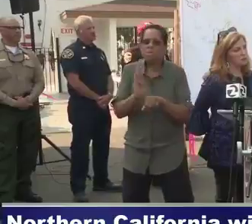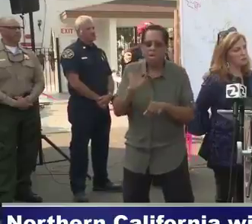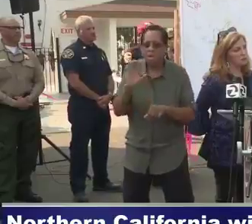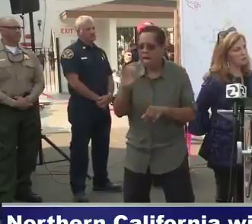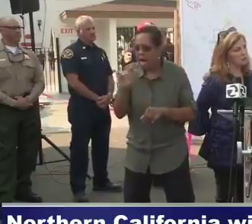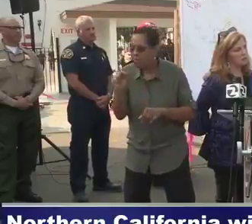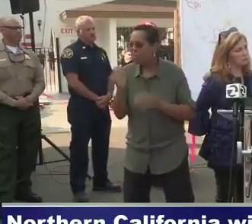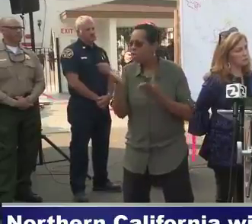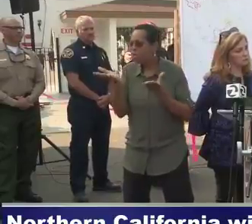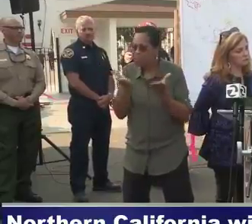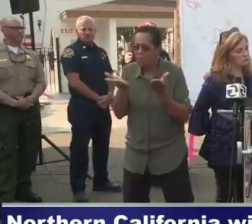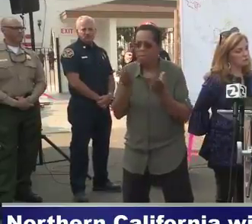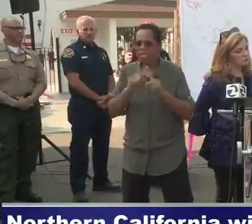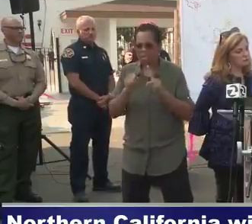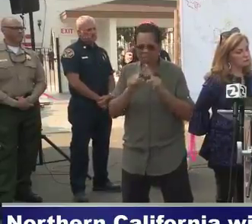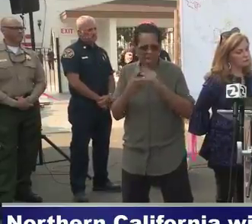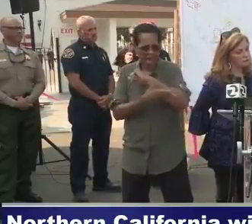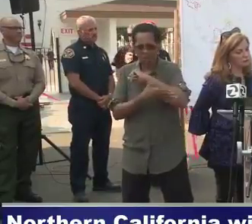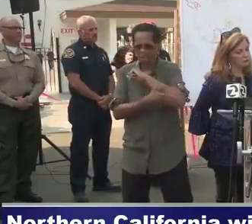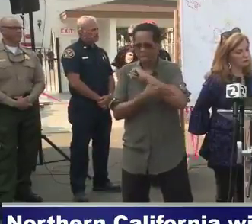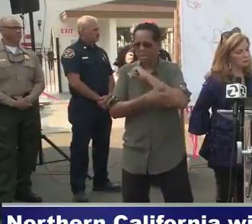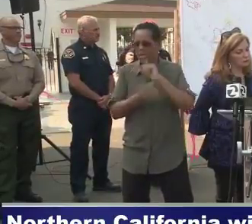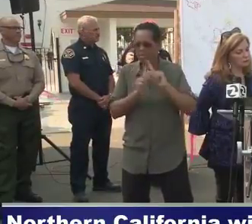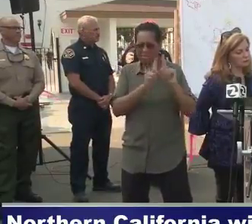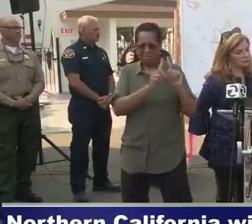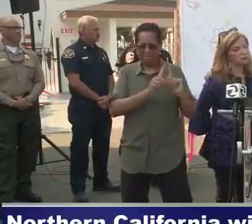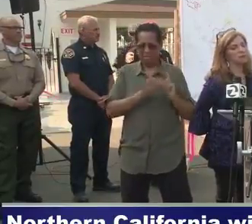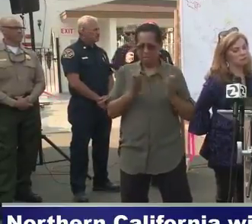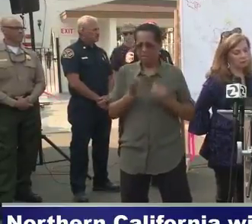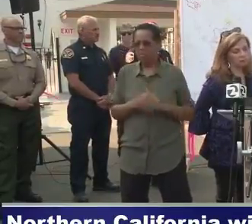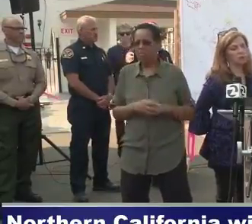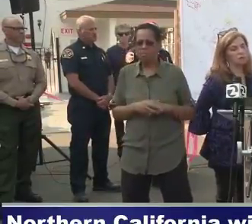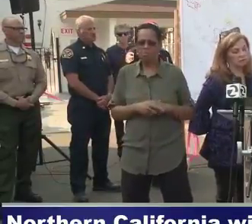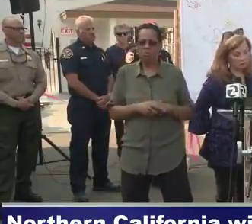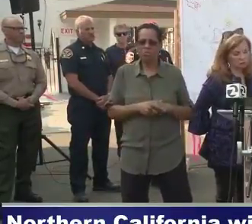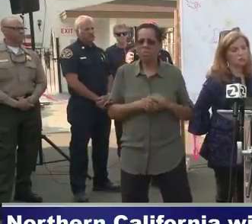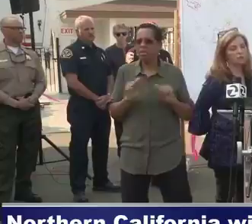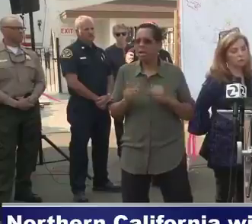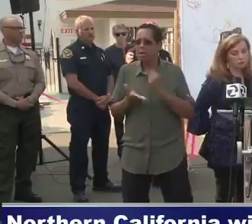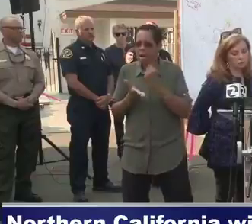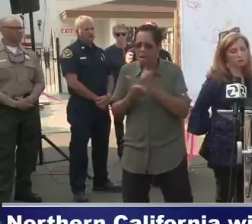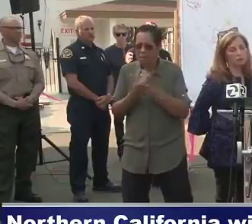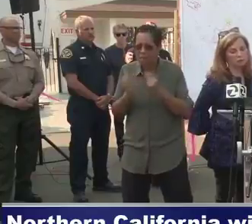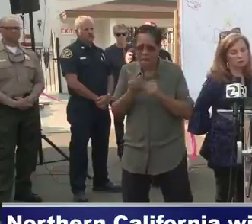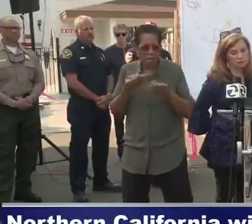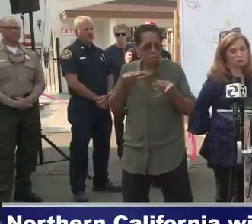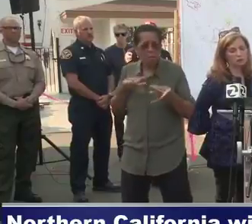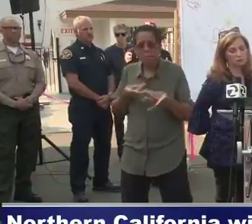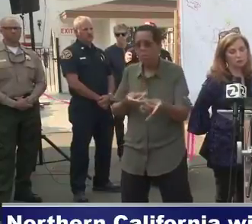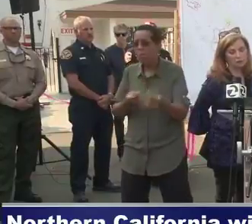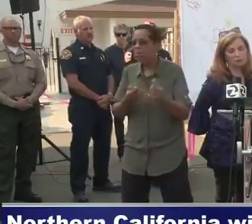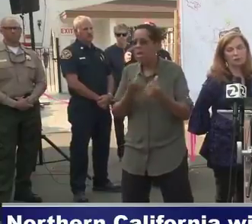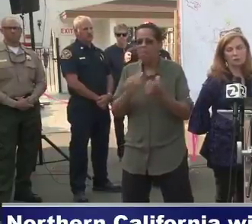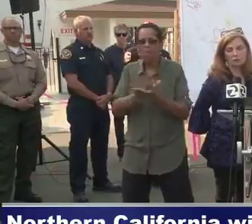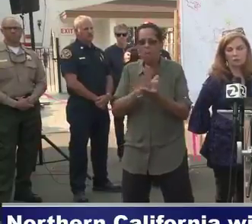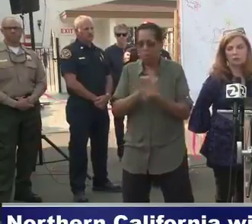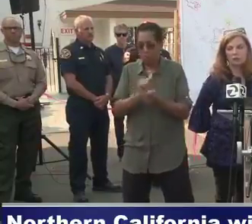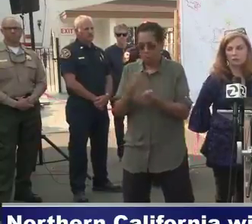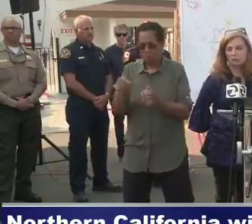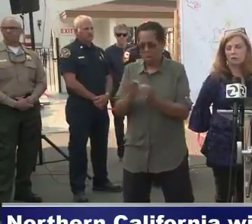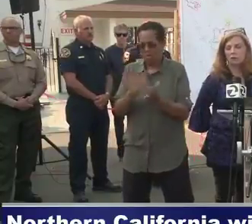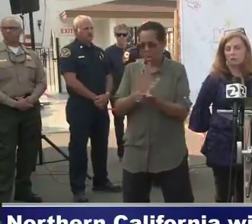different county services. You can help this process by bringing any documentation that you still have on you, such as driver's